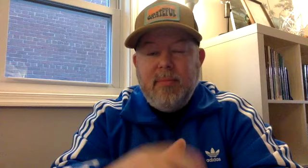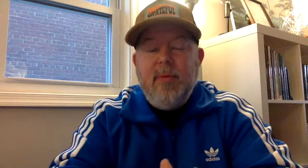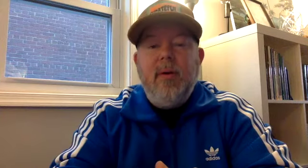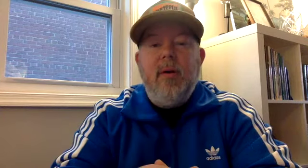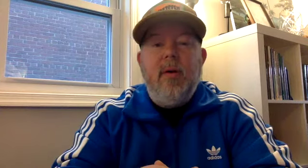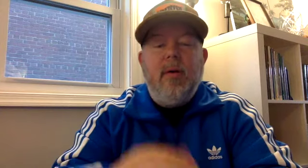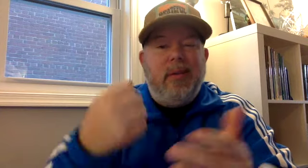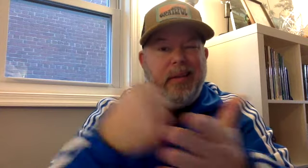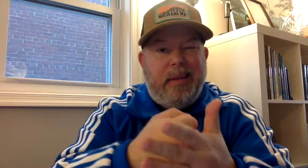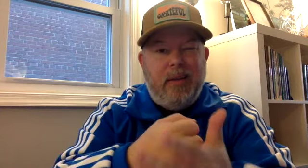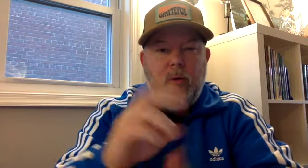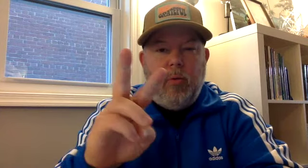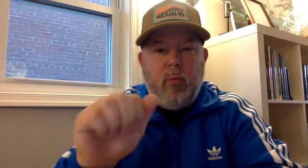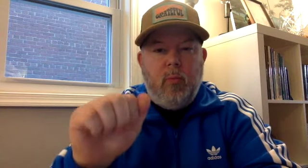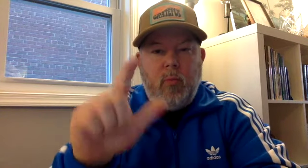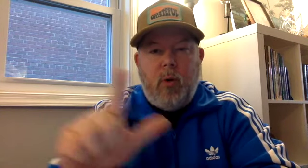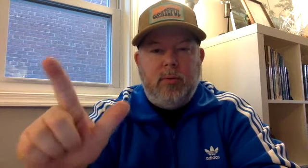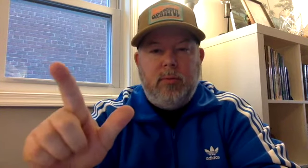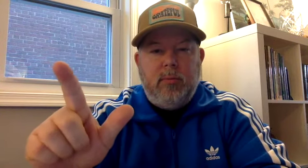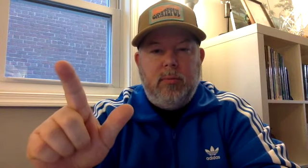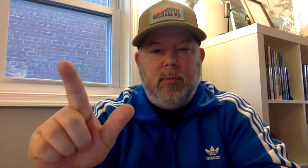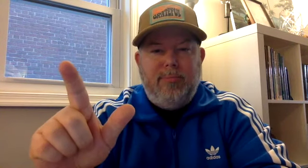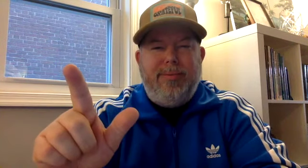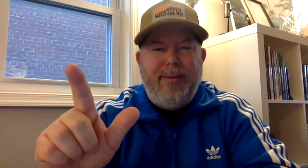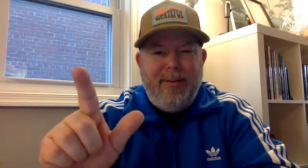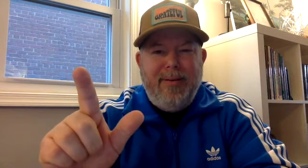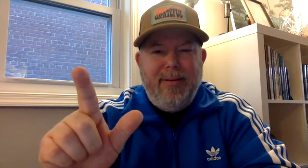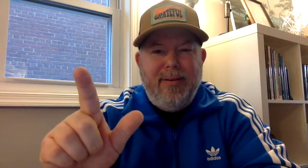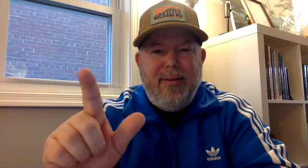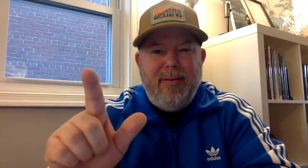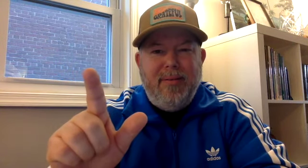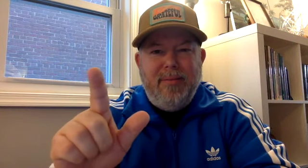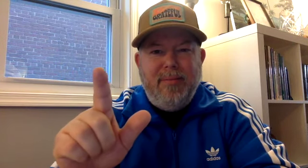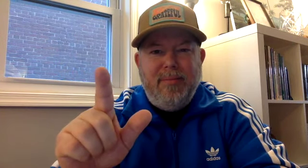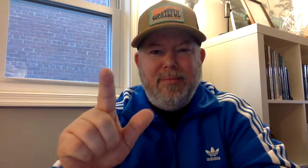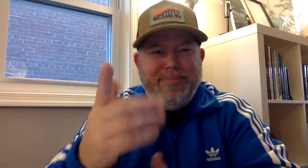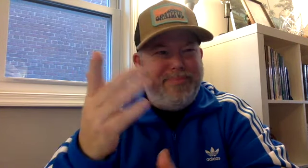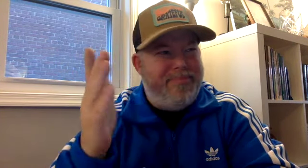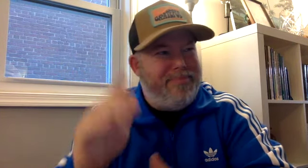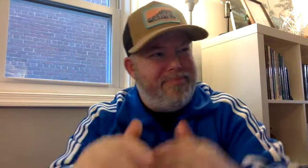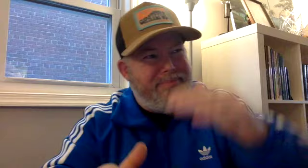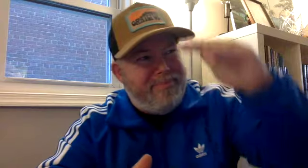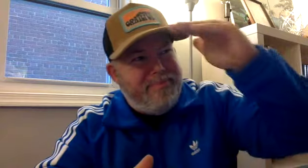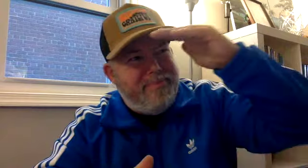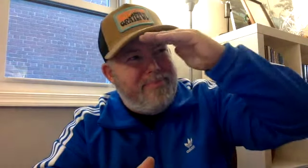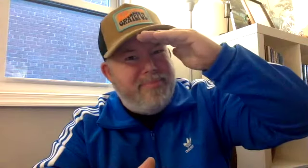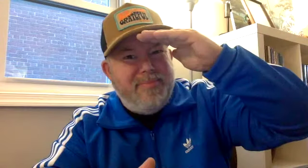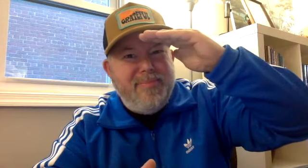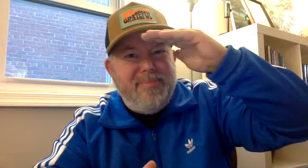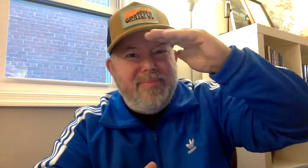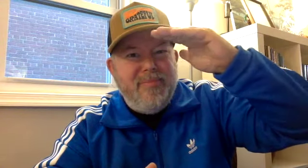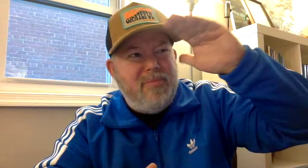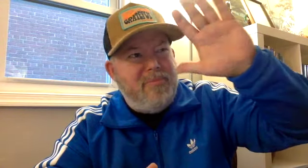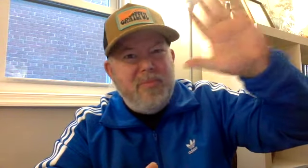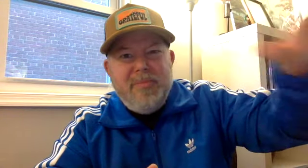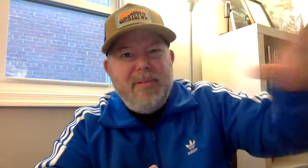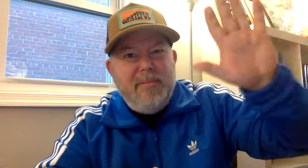repairs. CarShield administrators go the extra mile by including car rental options. You can also get emergency services for flat or damaged